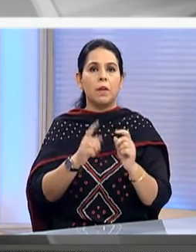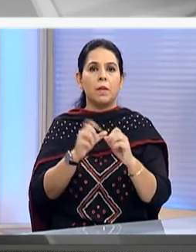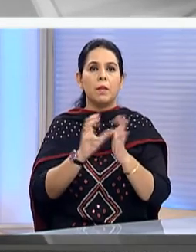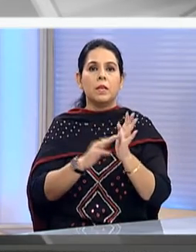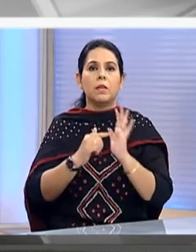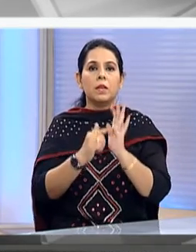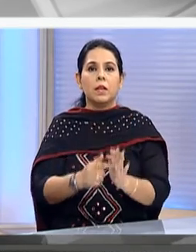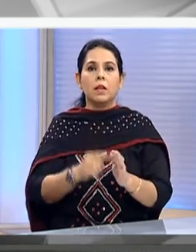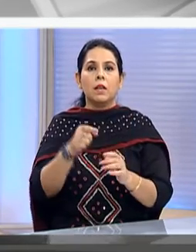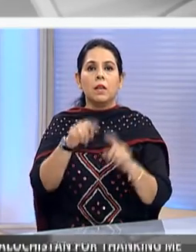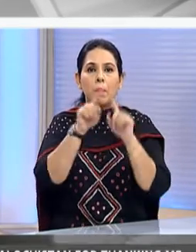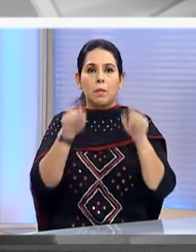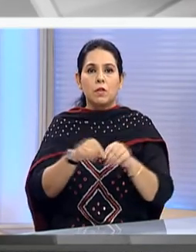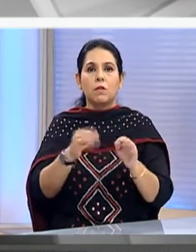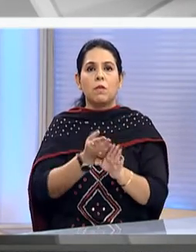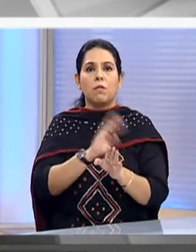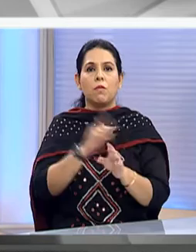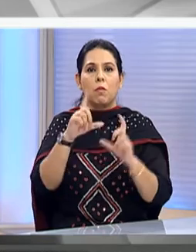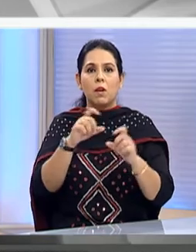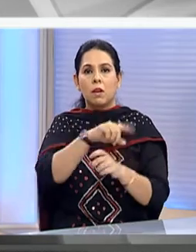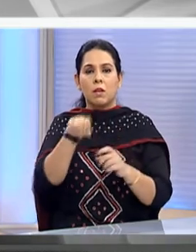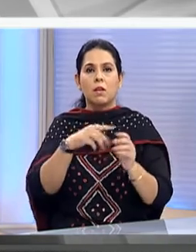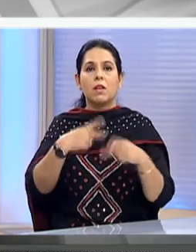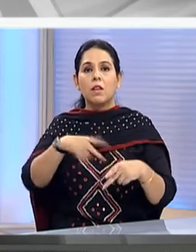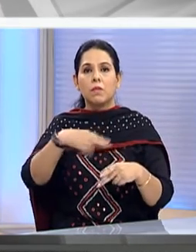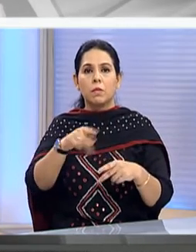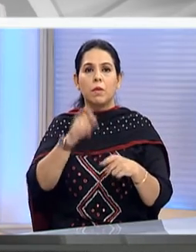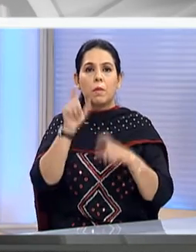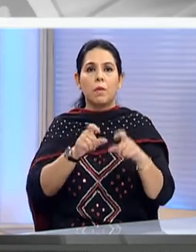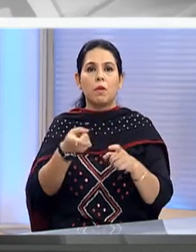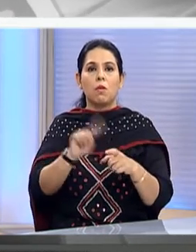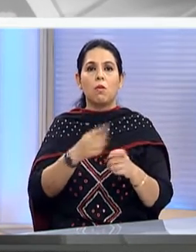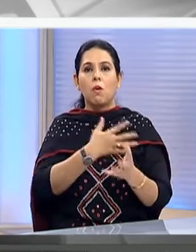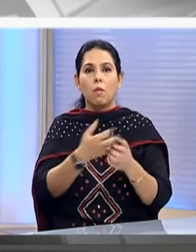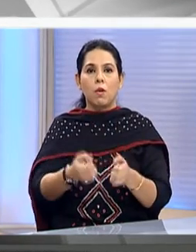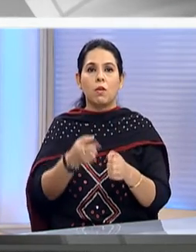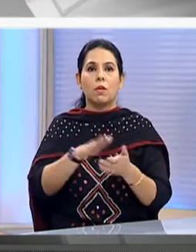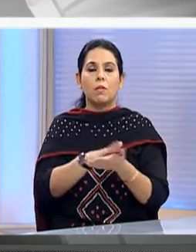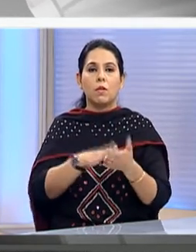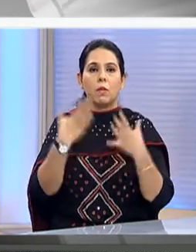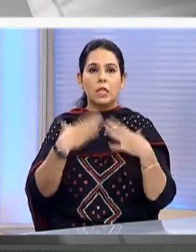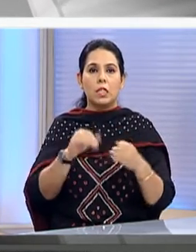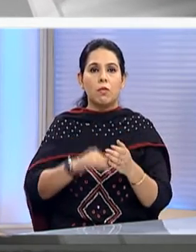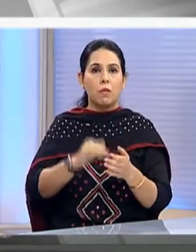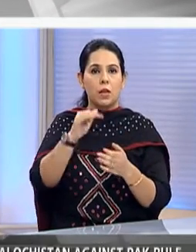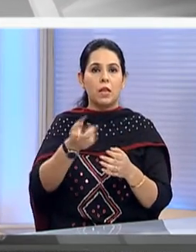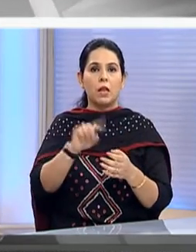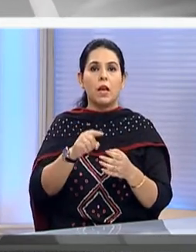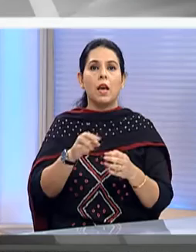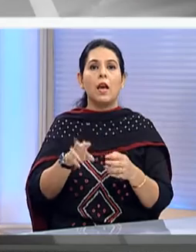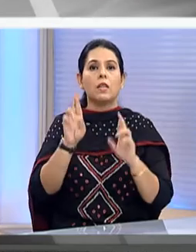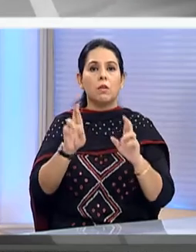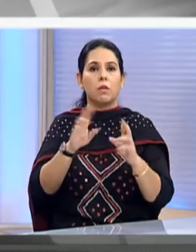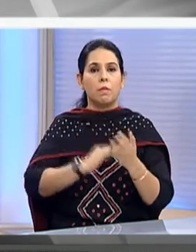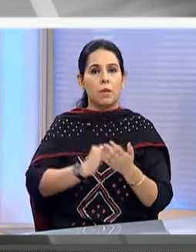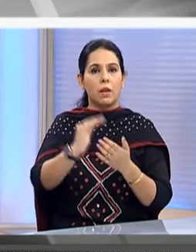The Prime Minister presented two pictures before the world about the difference between the people who are brought up on the basis of humanity